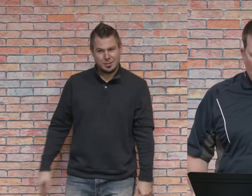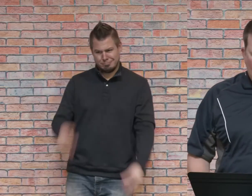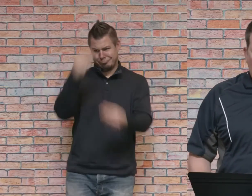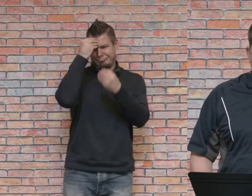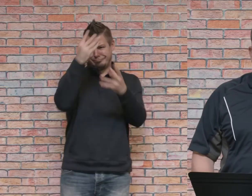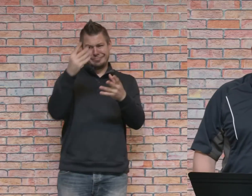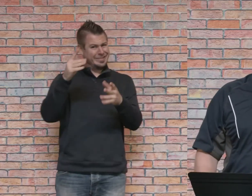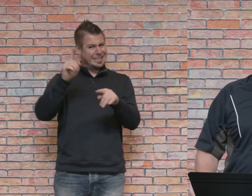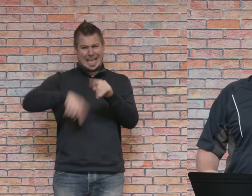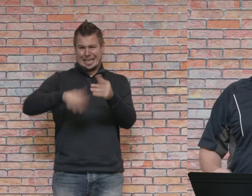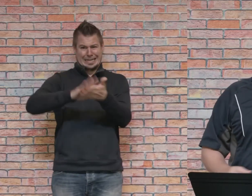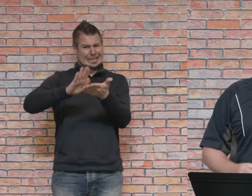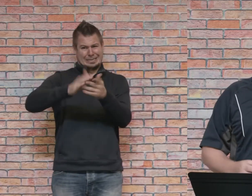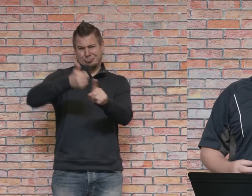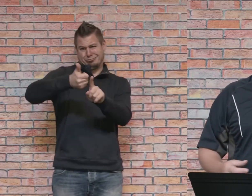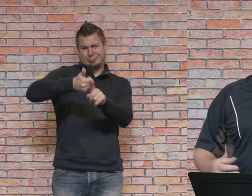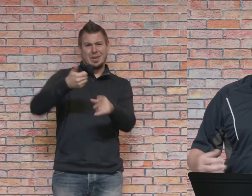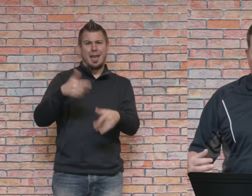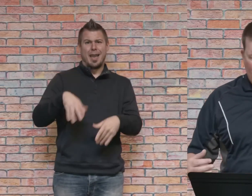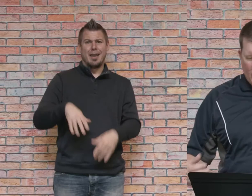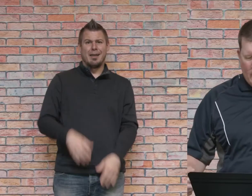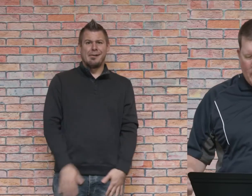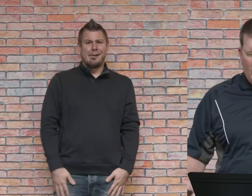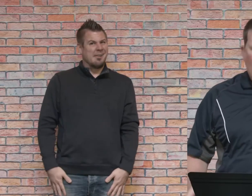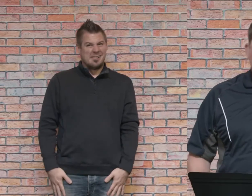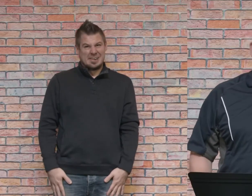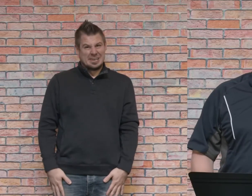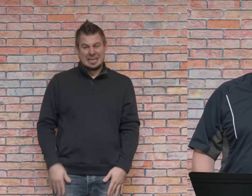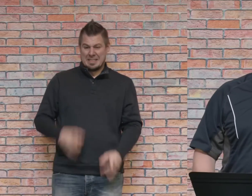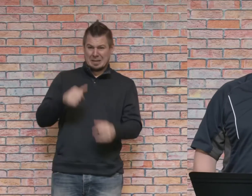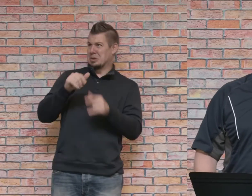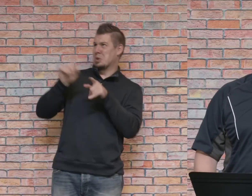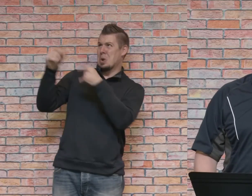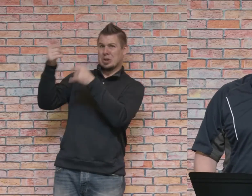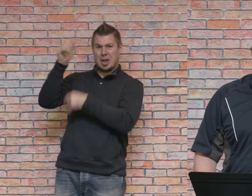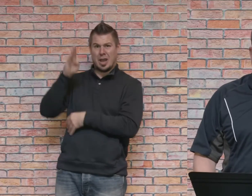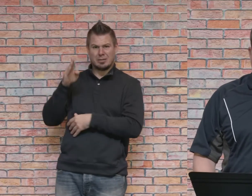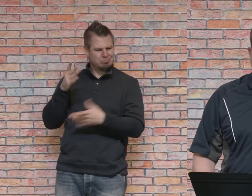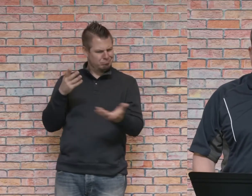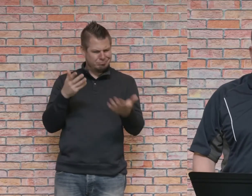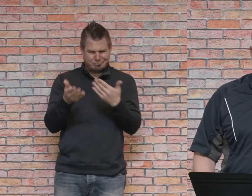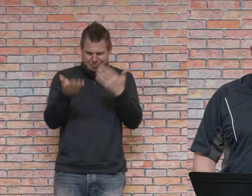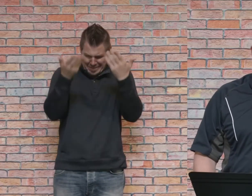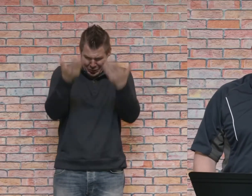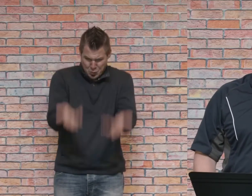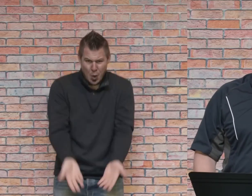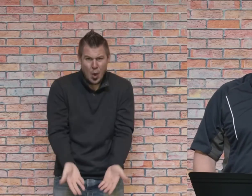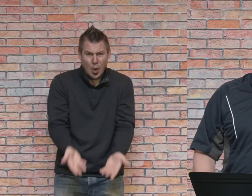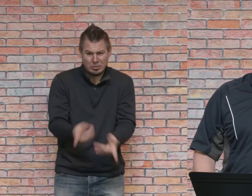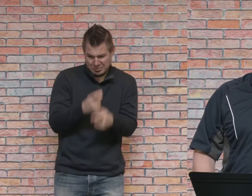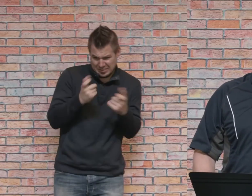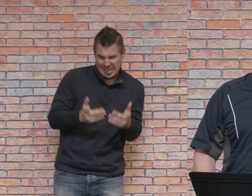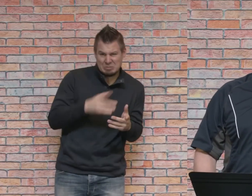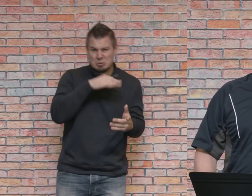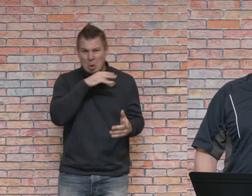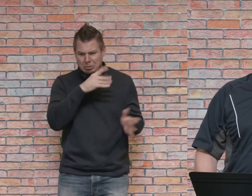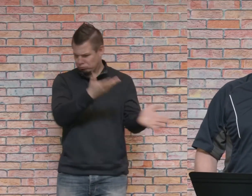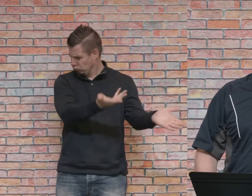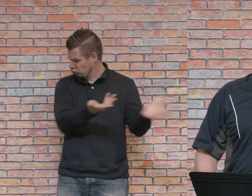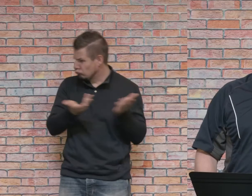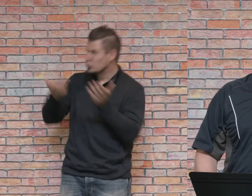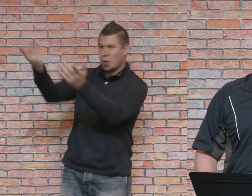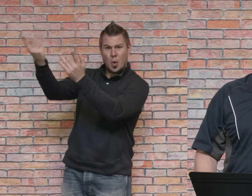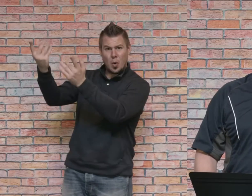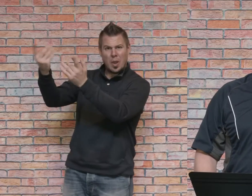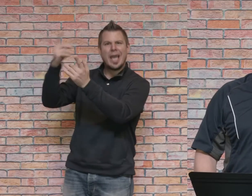clean yourself up. You can't make yourself right and then come to God. You just need to come to God just as you are. And you let him do the